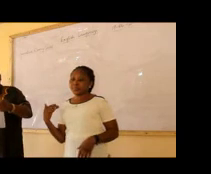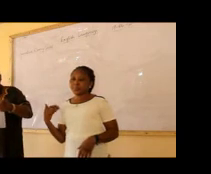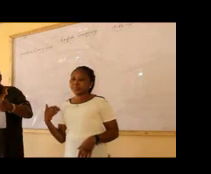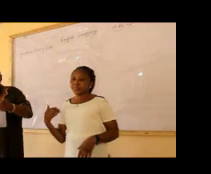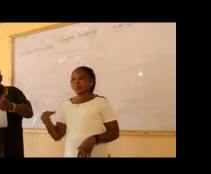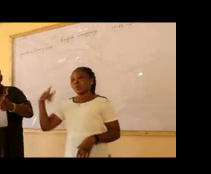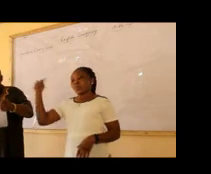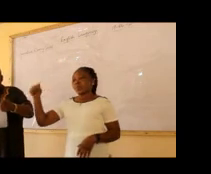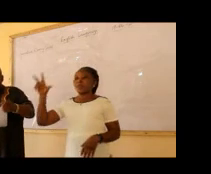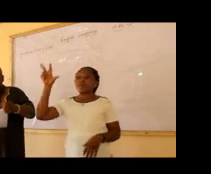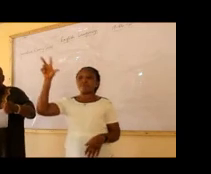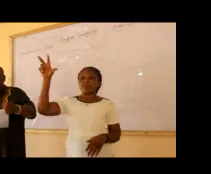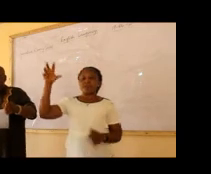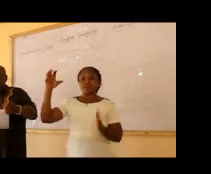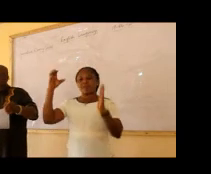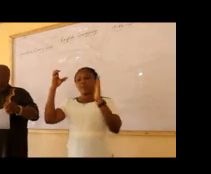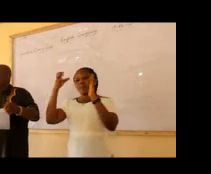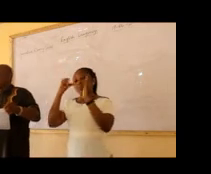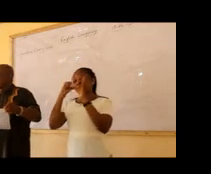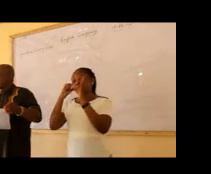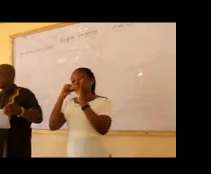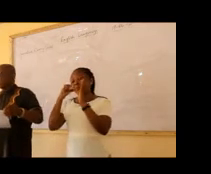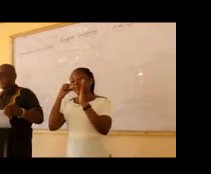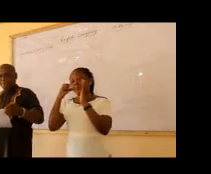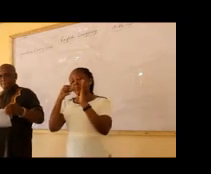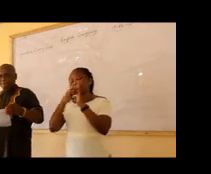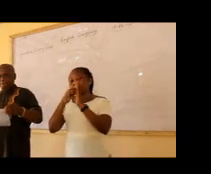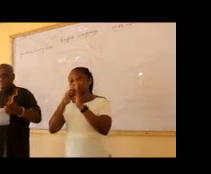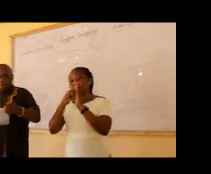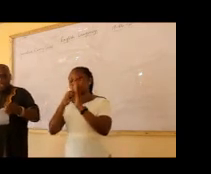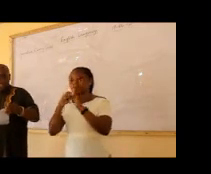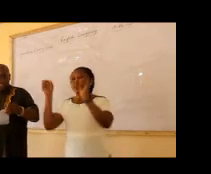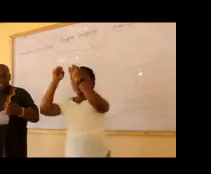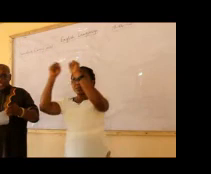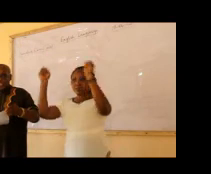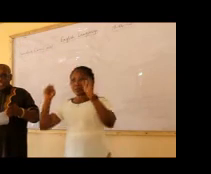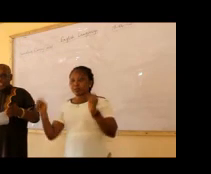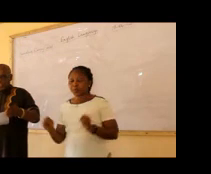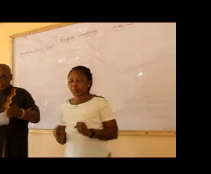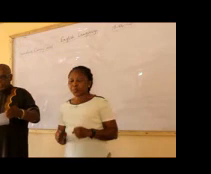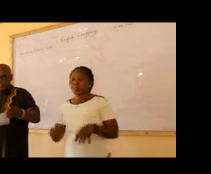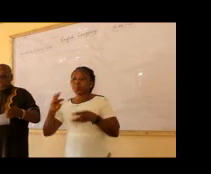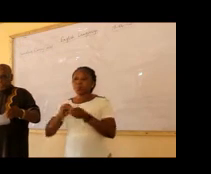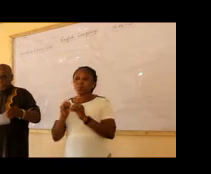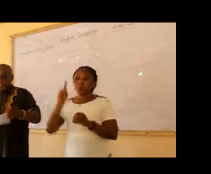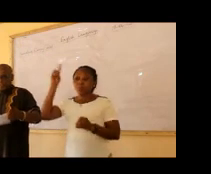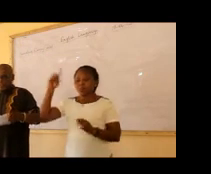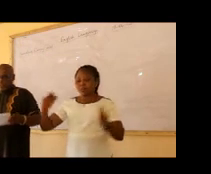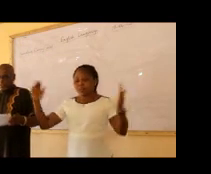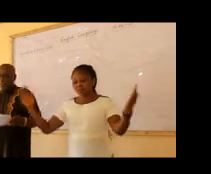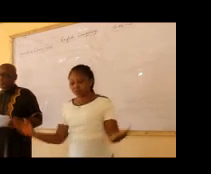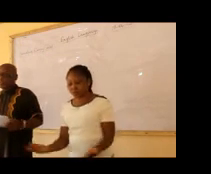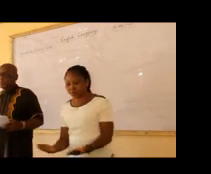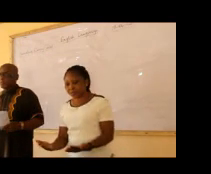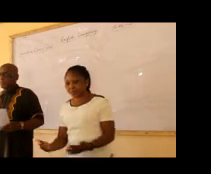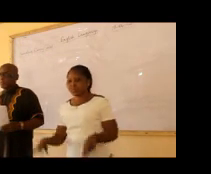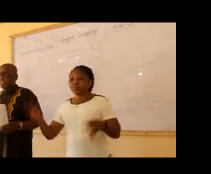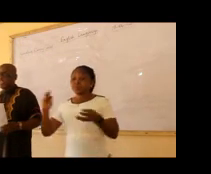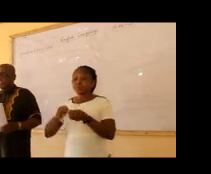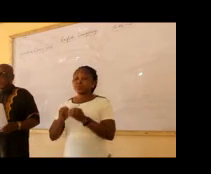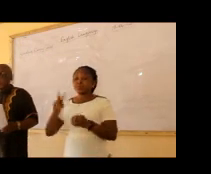the 5 paragraph system, paragraph 1 is introduction. Paragraph